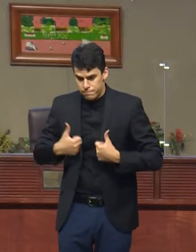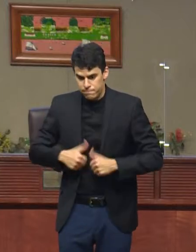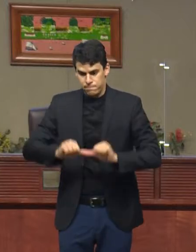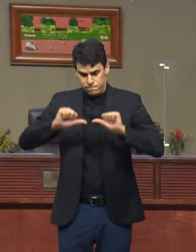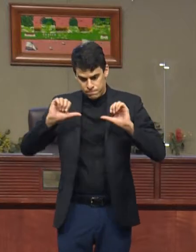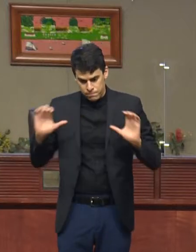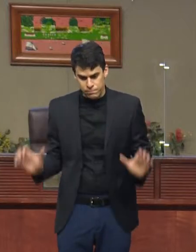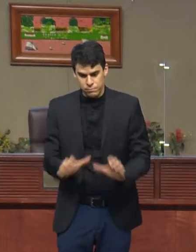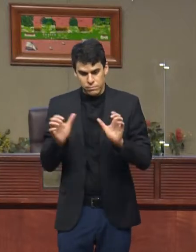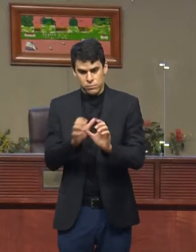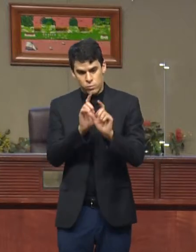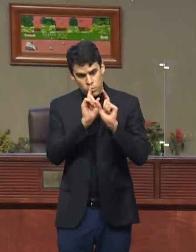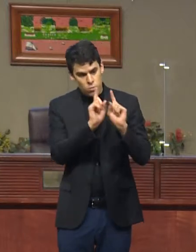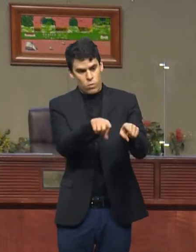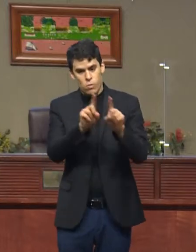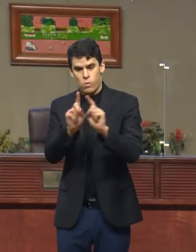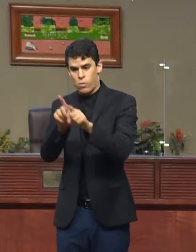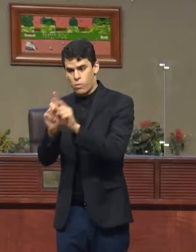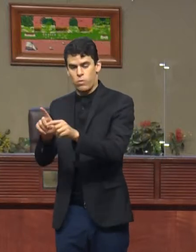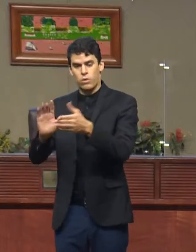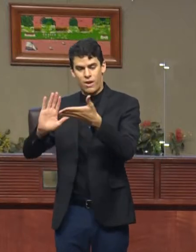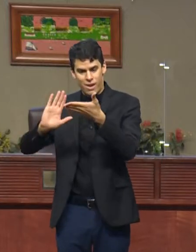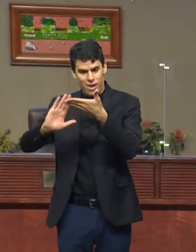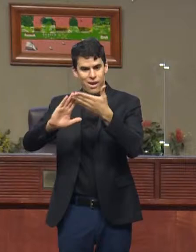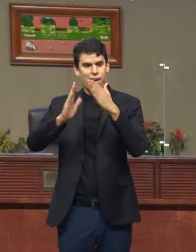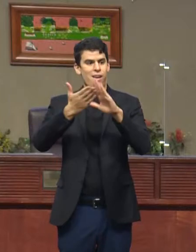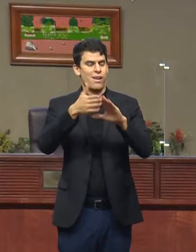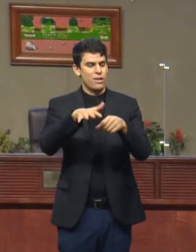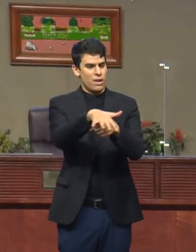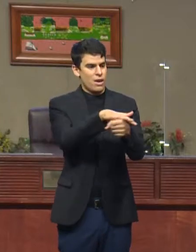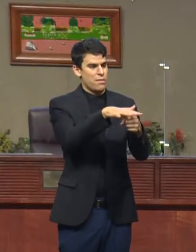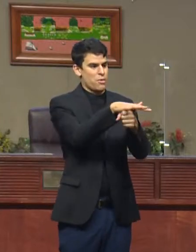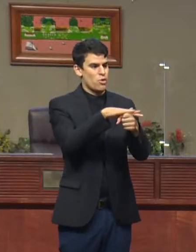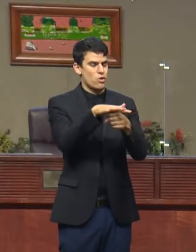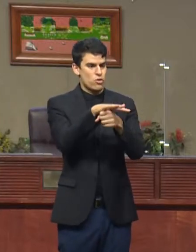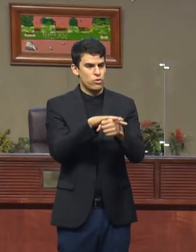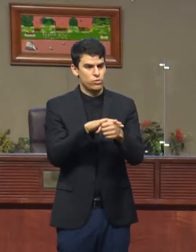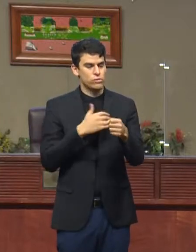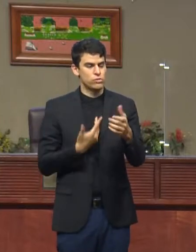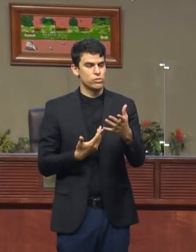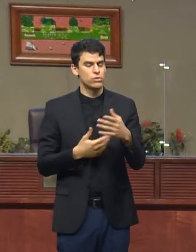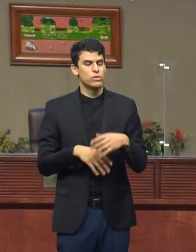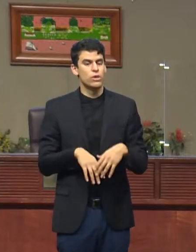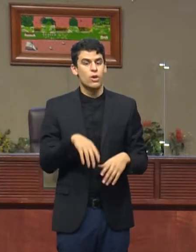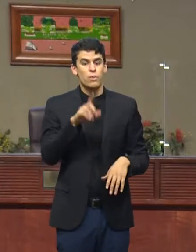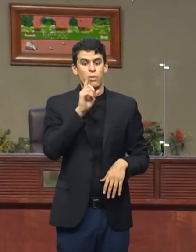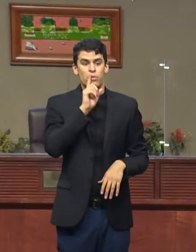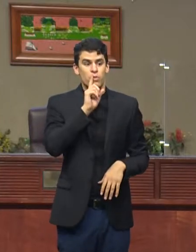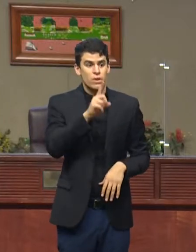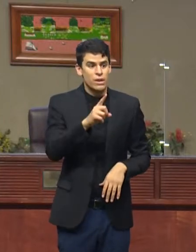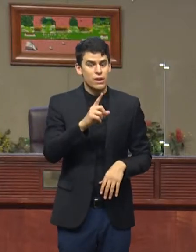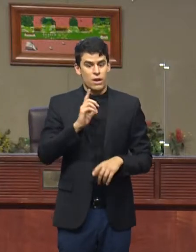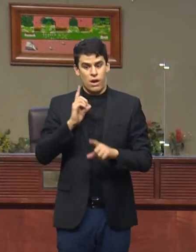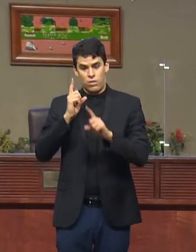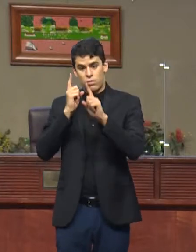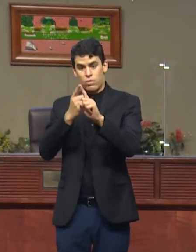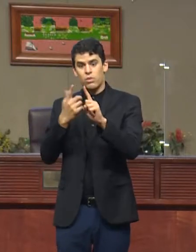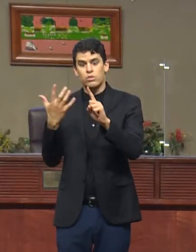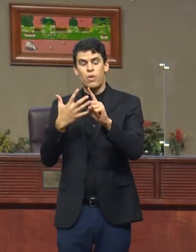to ensure that we are addressing the health